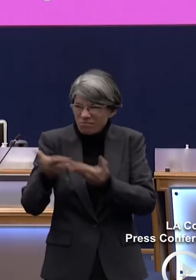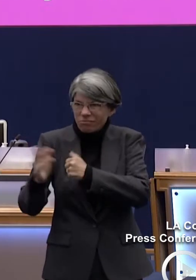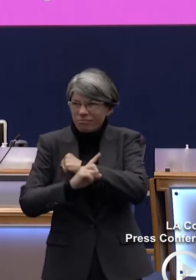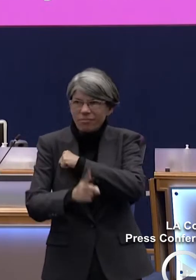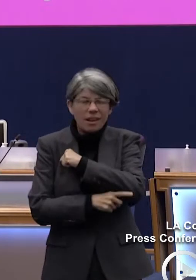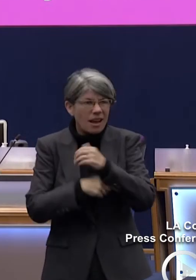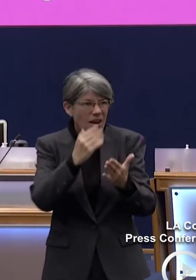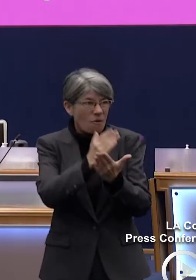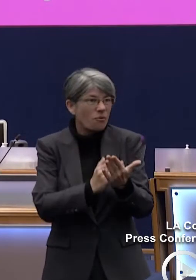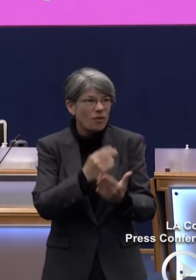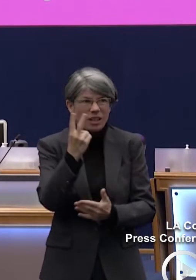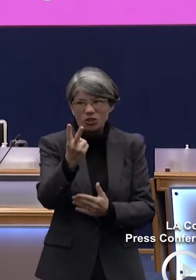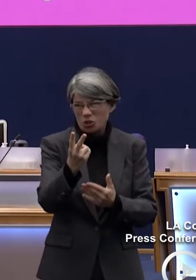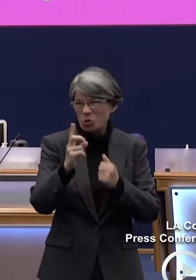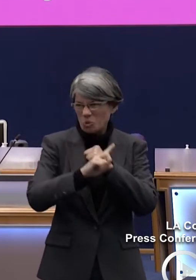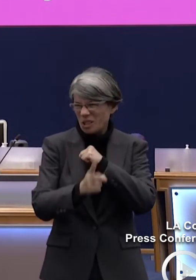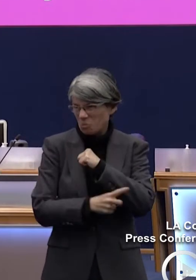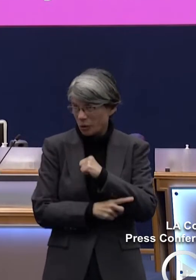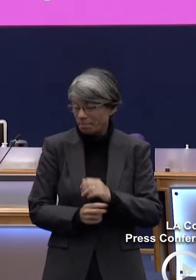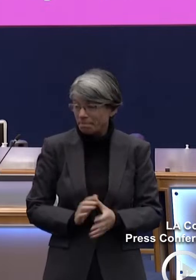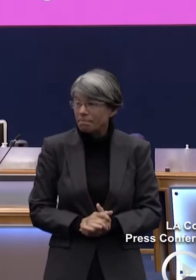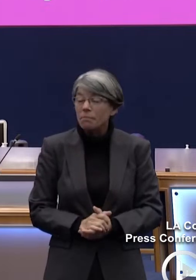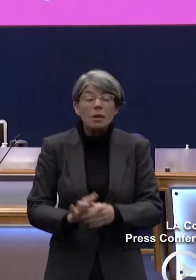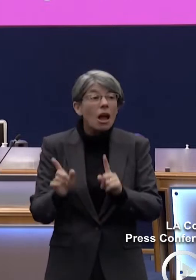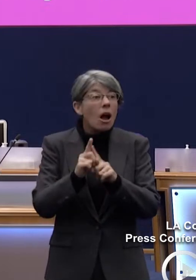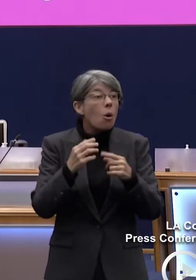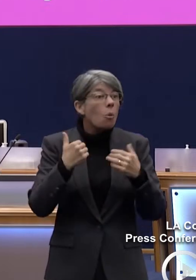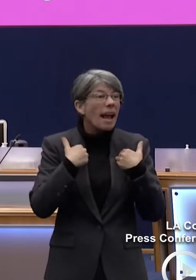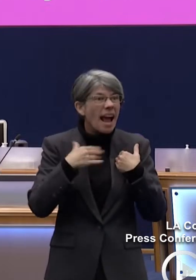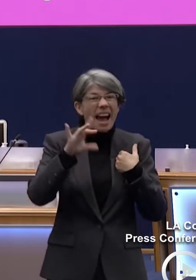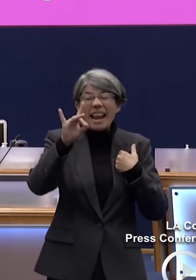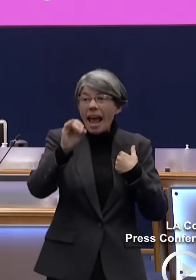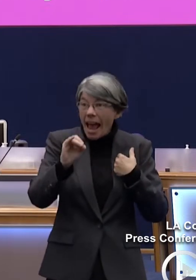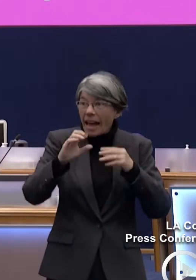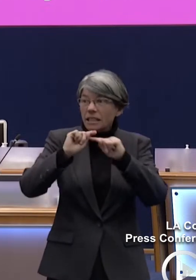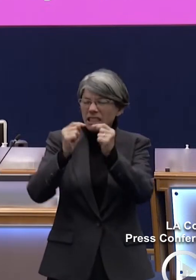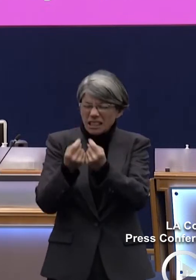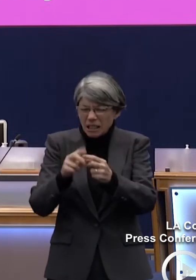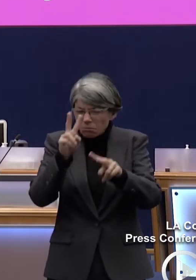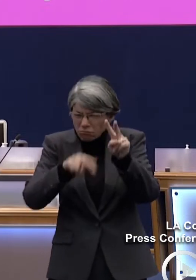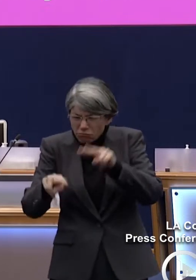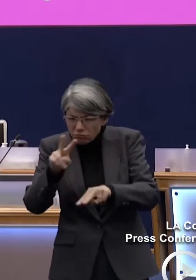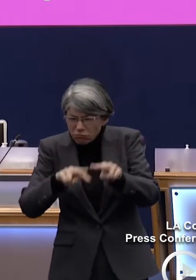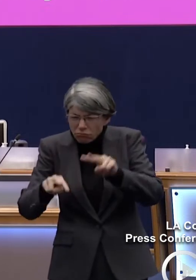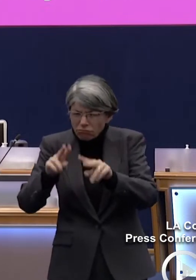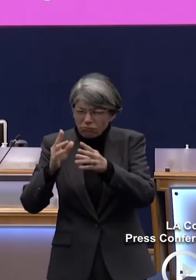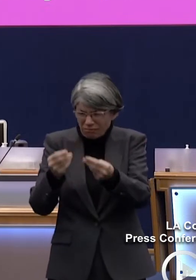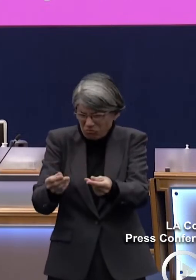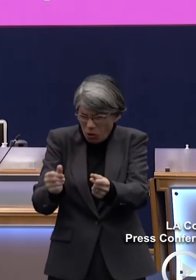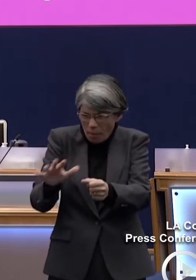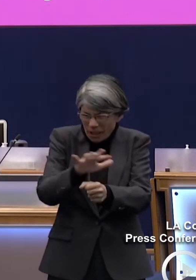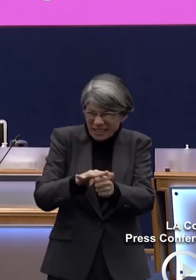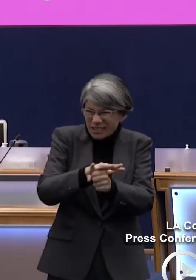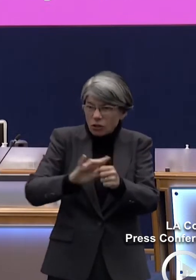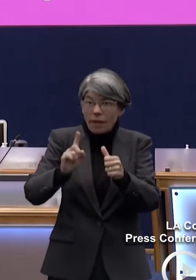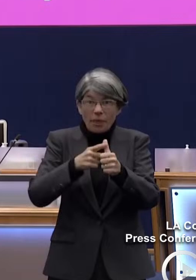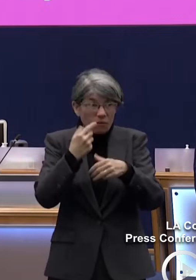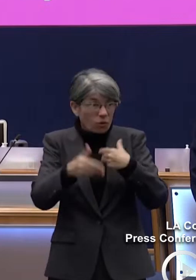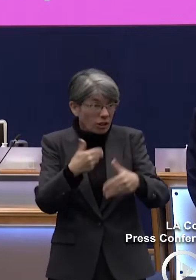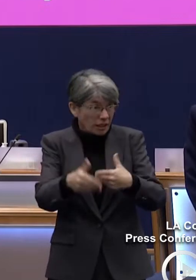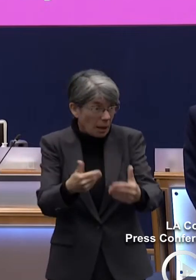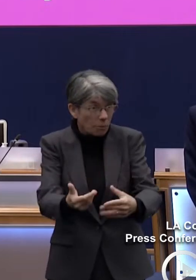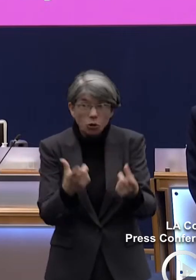of the Phase 2 debris. We also had over 80 teams out doing site assessments. That's kind of our first step